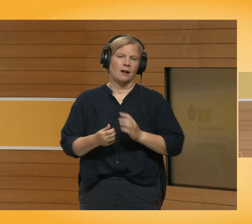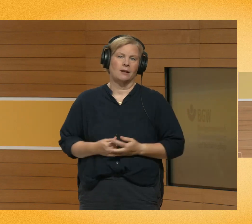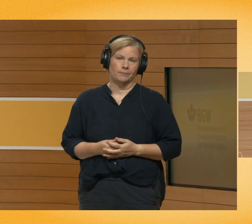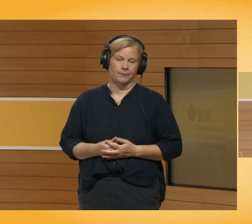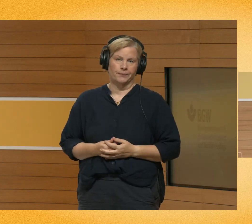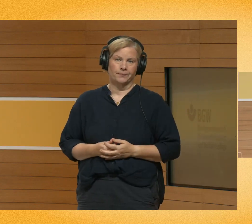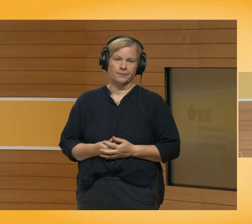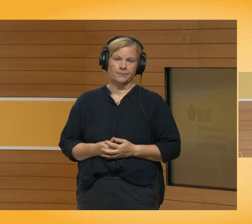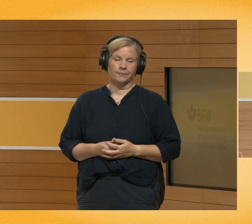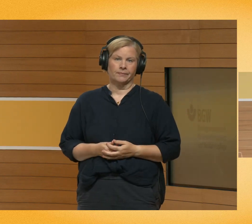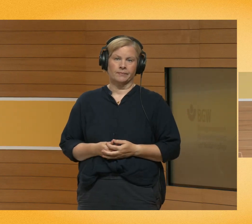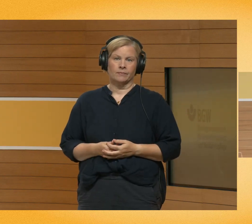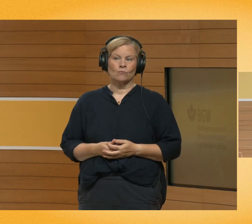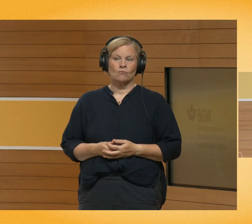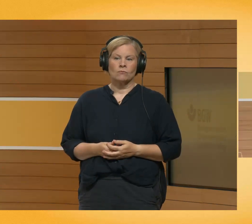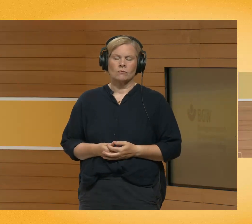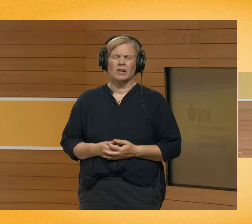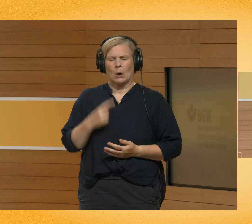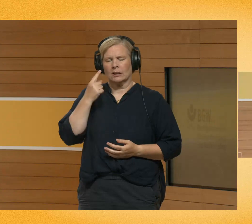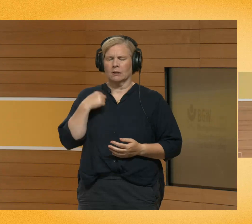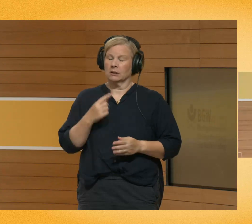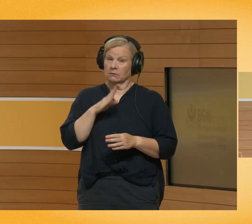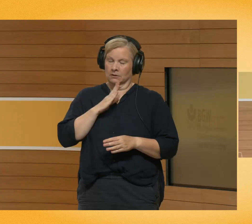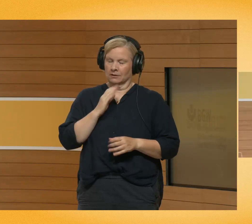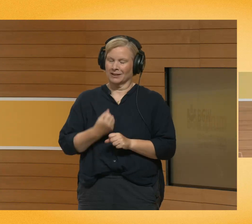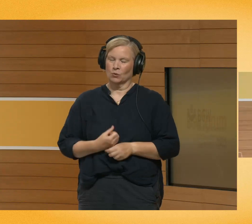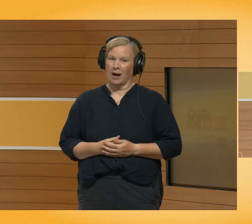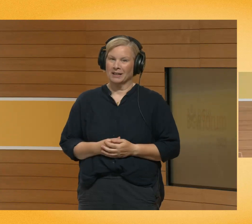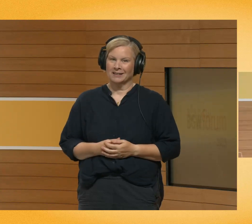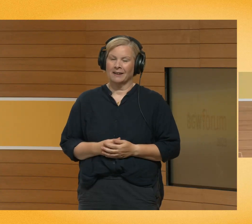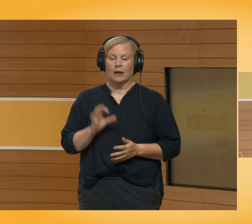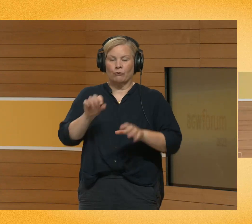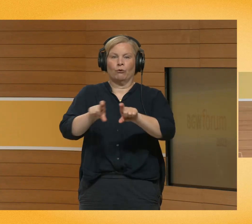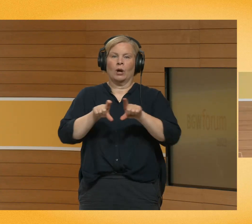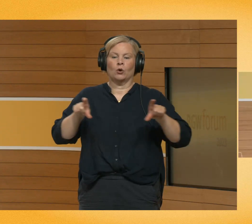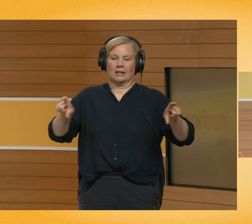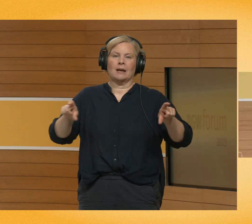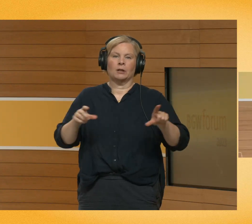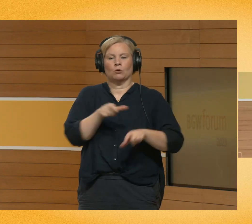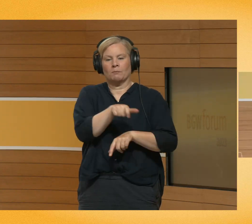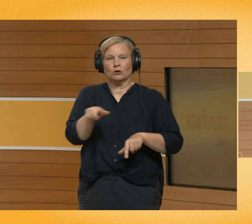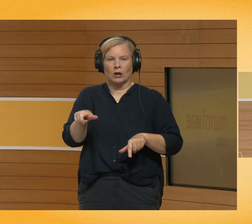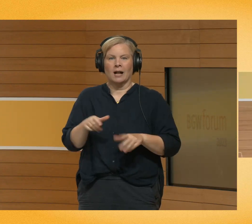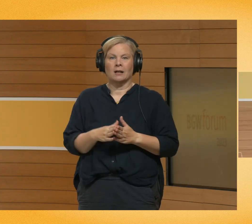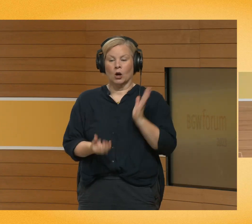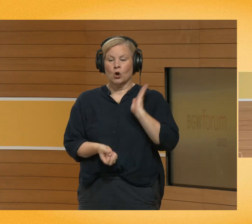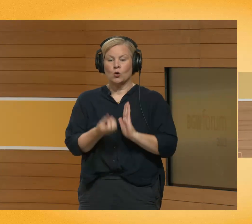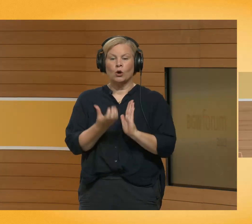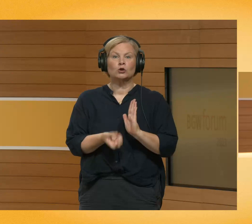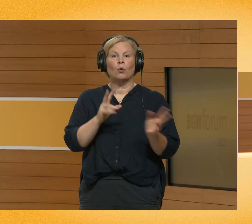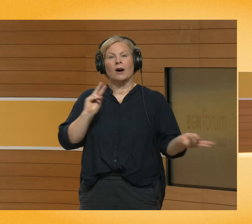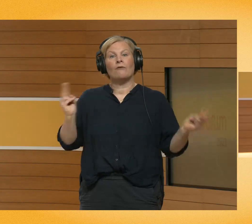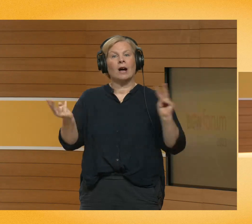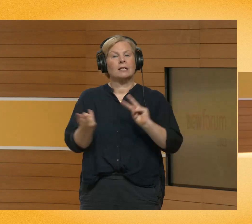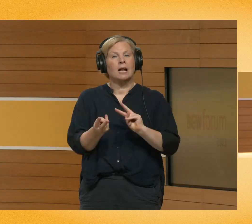way enough for the organization, you know, and for staff. So, but still, we're working closely on the manual.